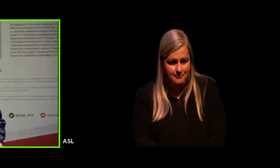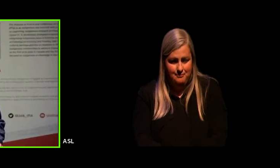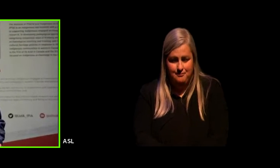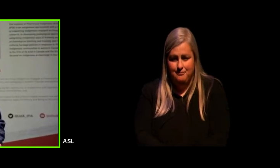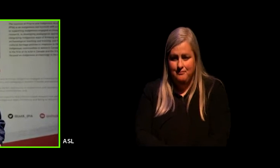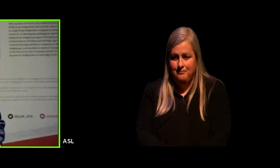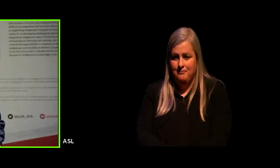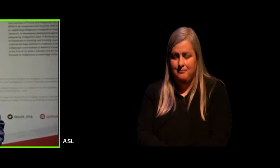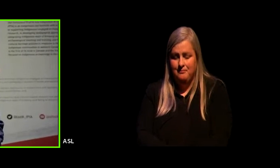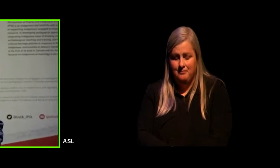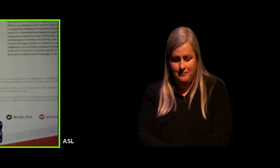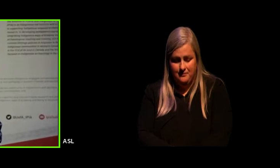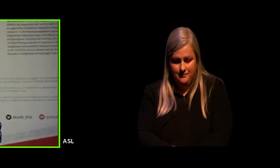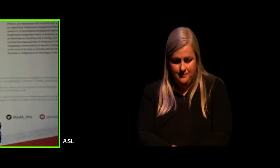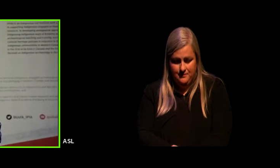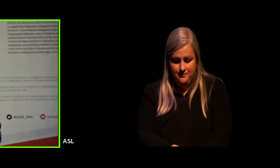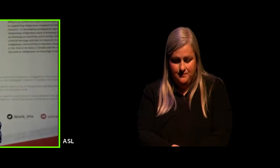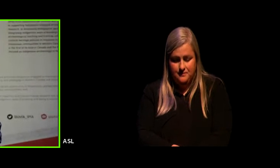That's a key. Wow.